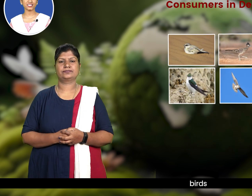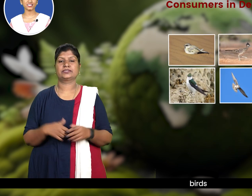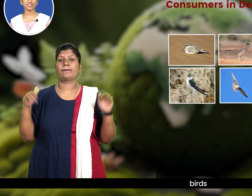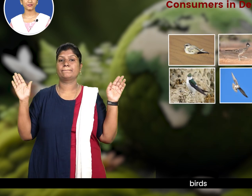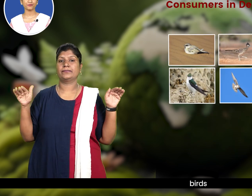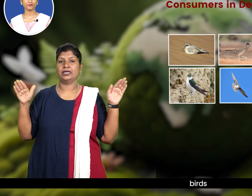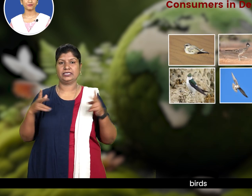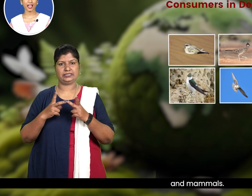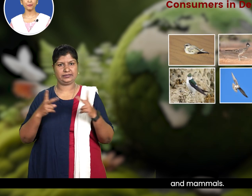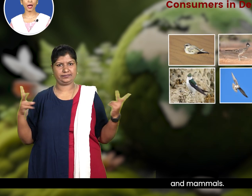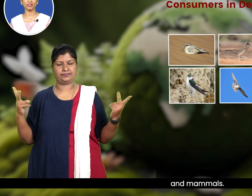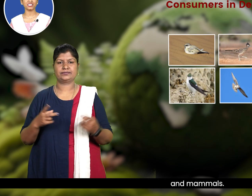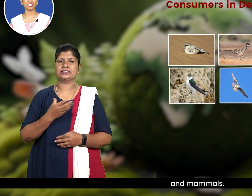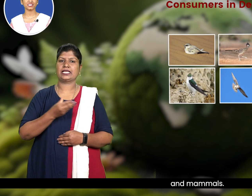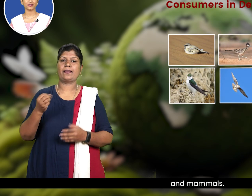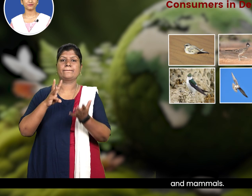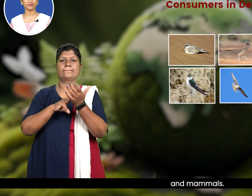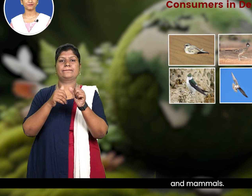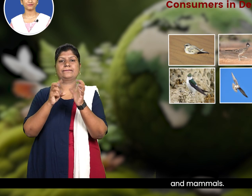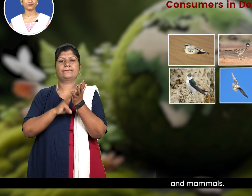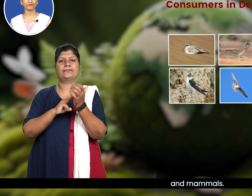birds and mammals.